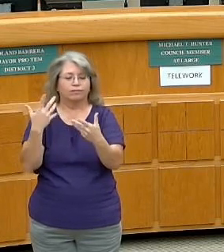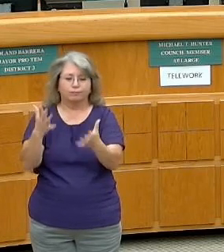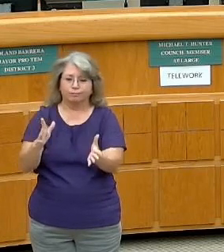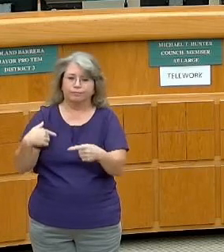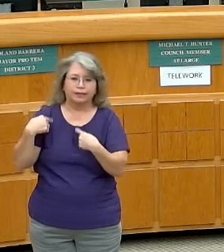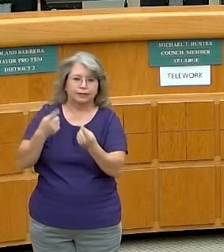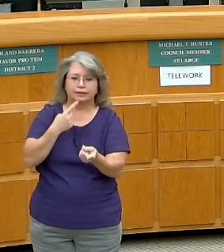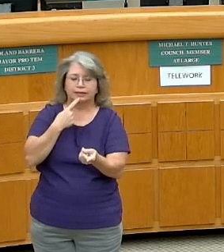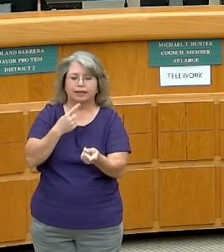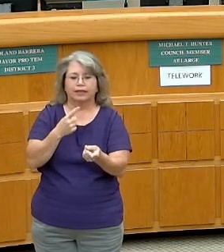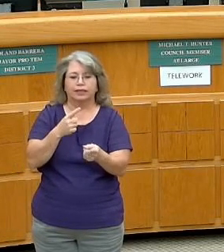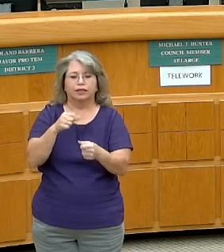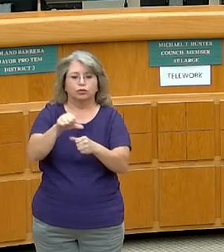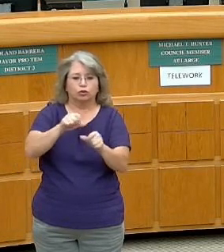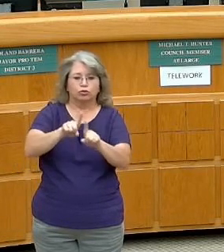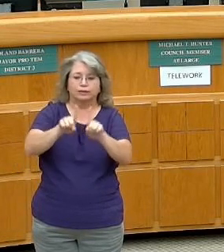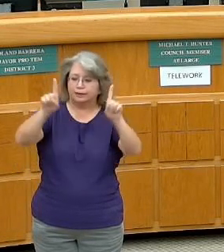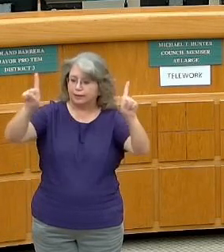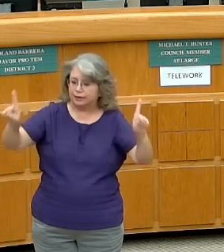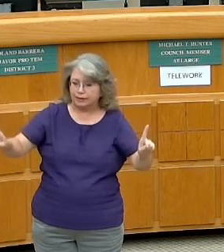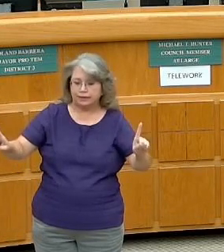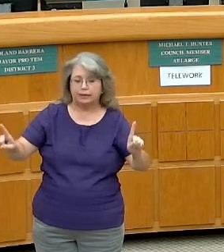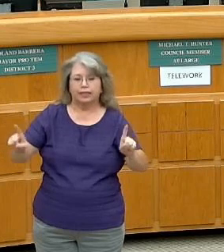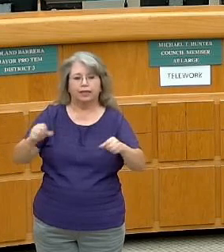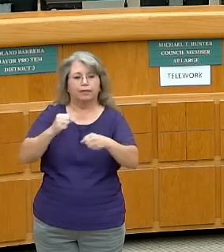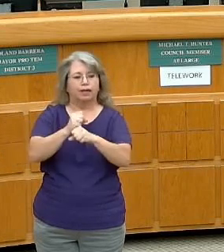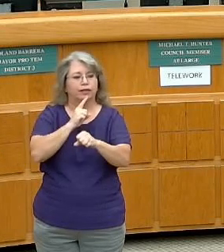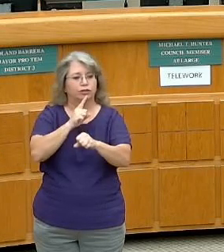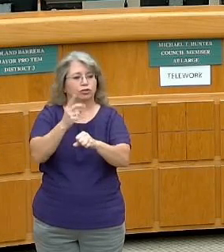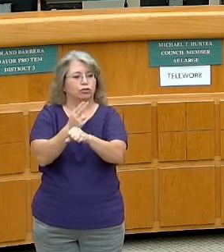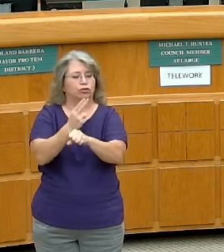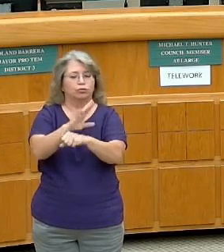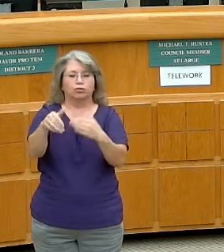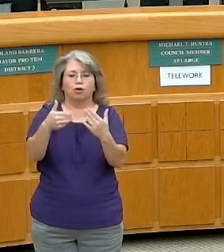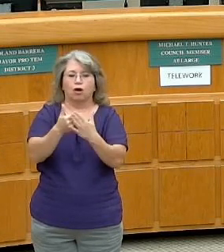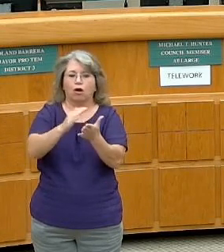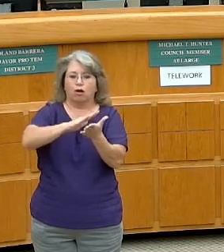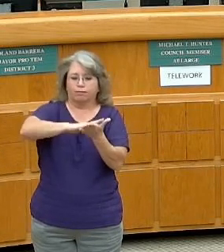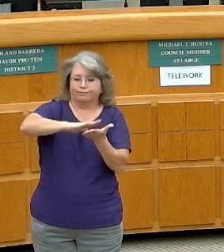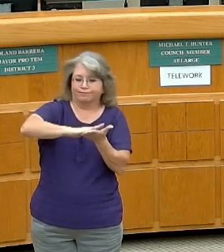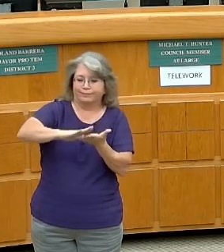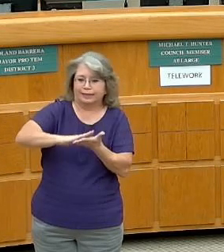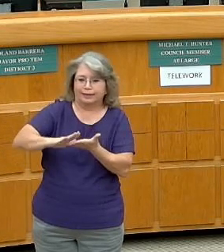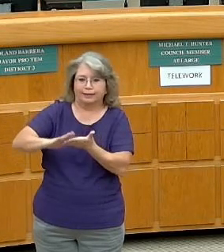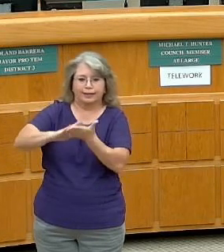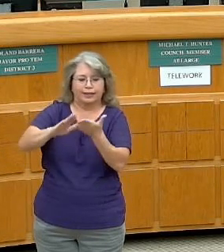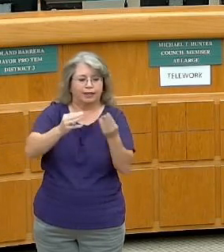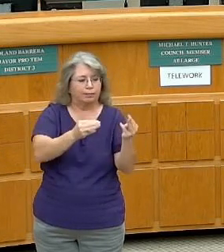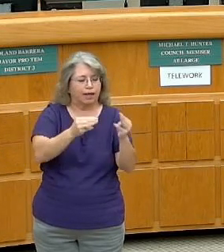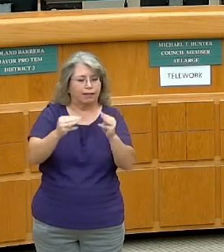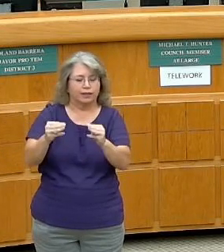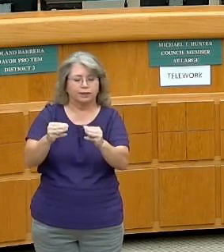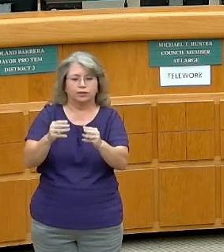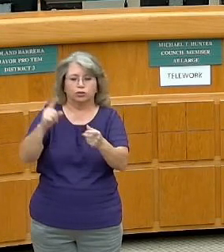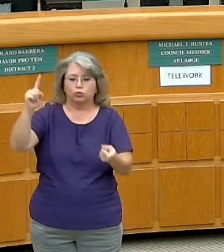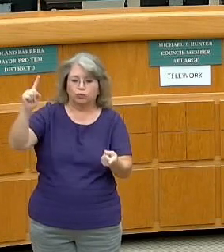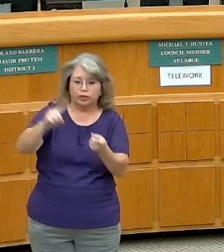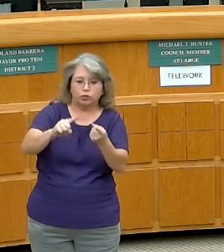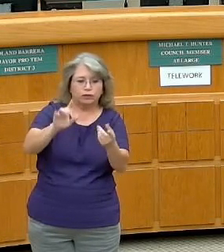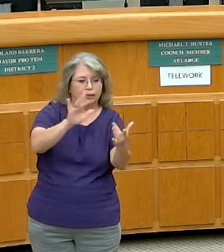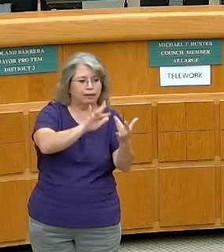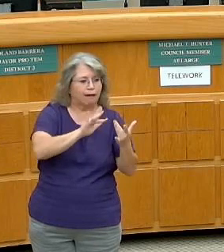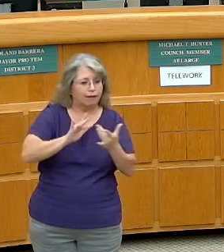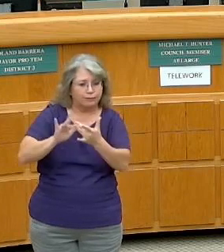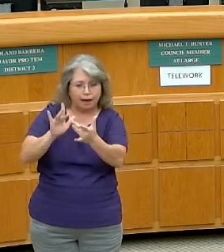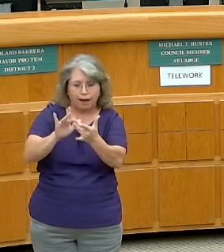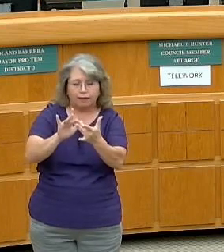distancing and making sure that we use all the sanitary and hygienic means to make sure we can keep our contacts to a minimum